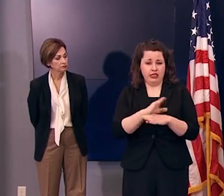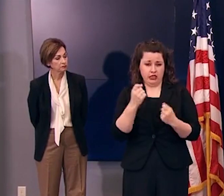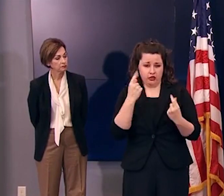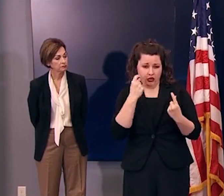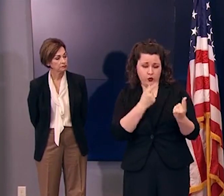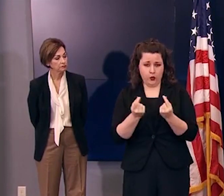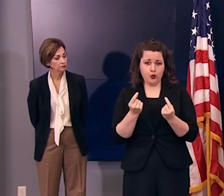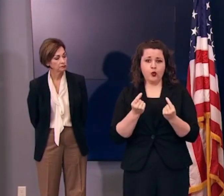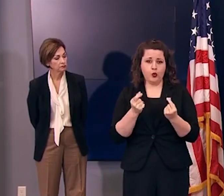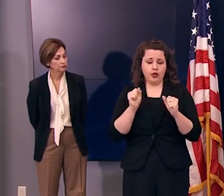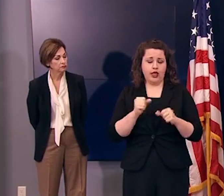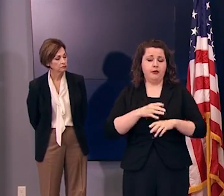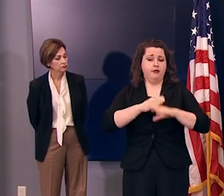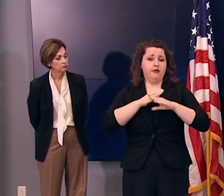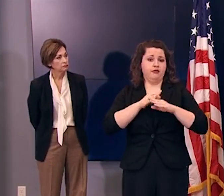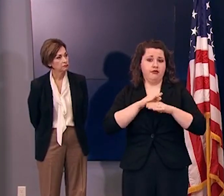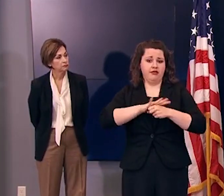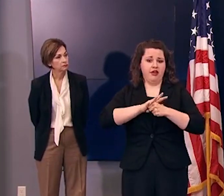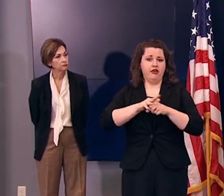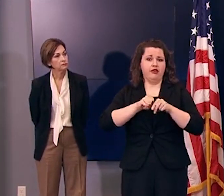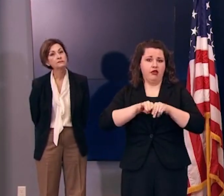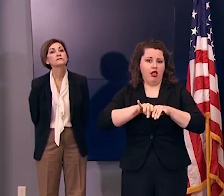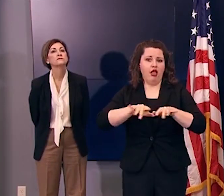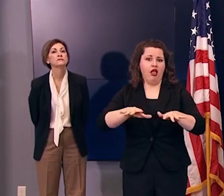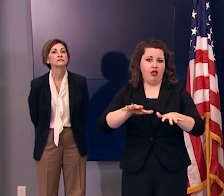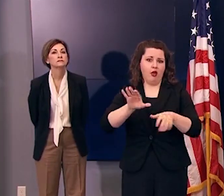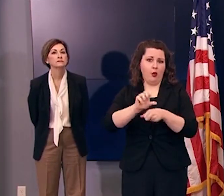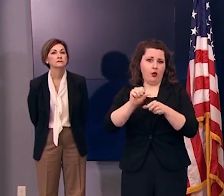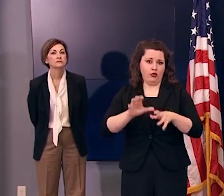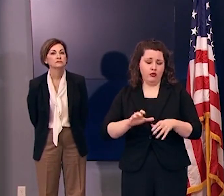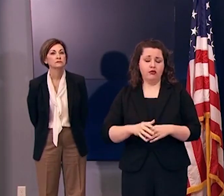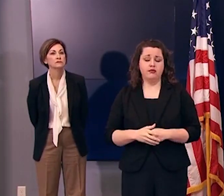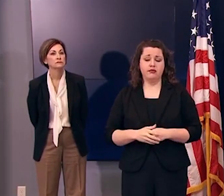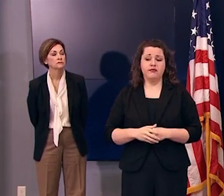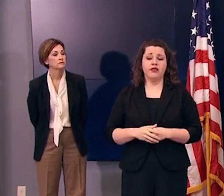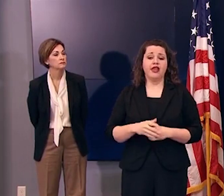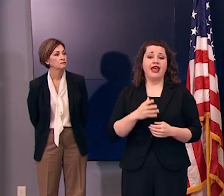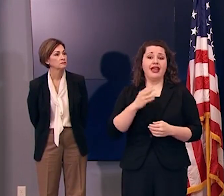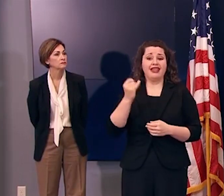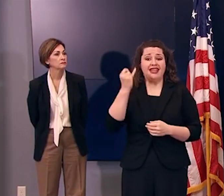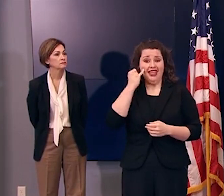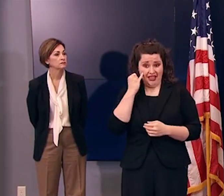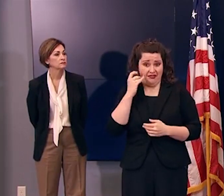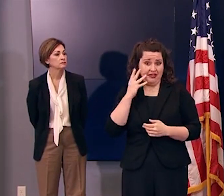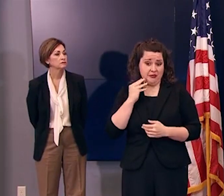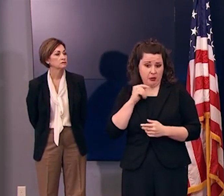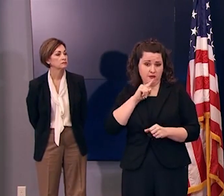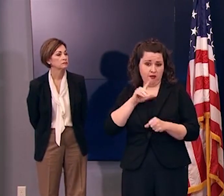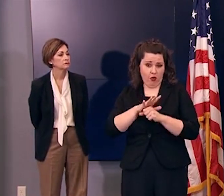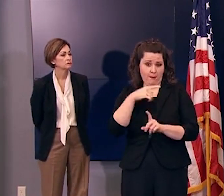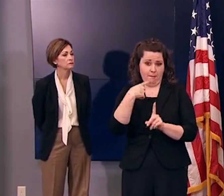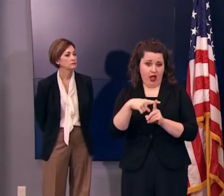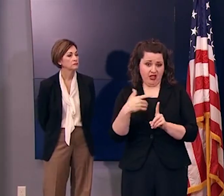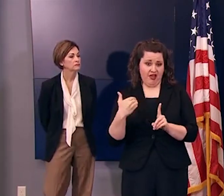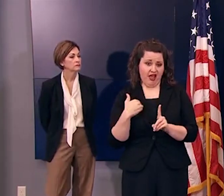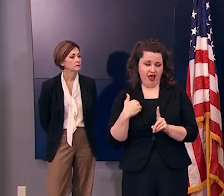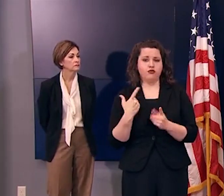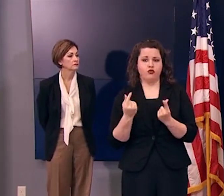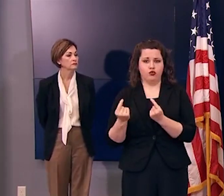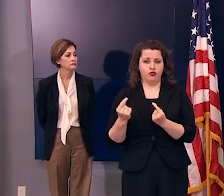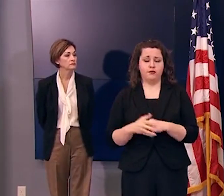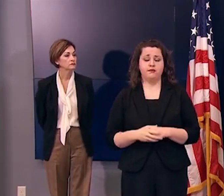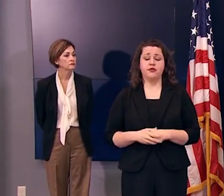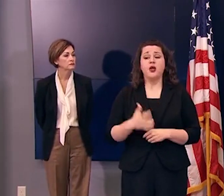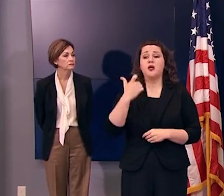to do to prevent the virus from spreading through their workforce and what to do if they experience confirmed cases.